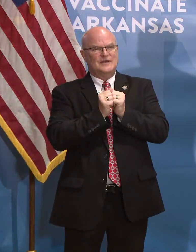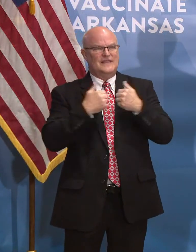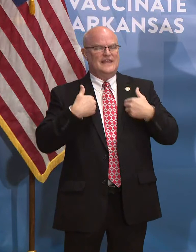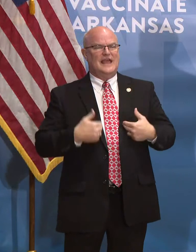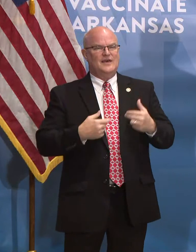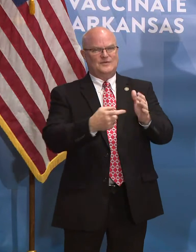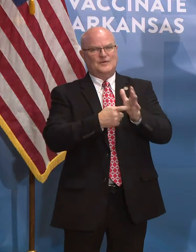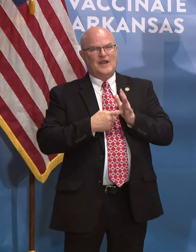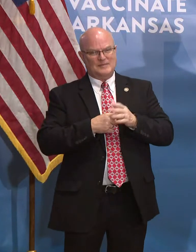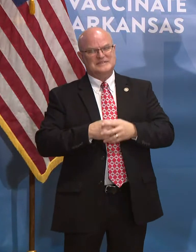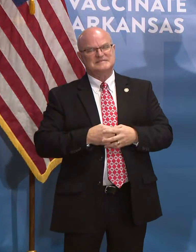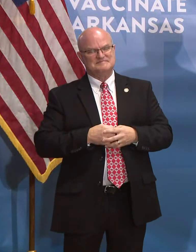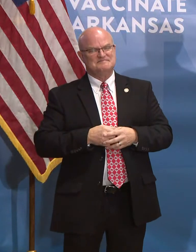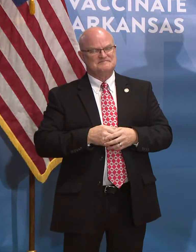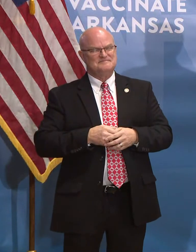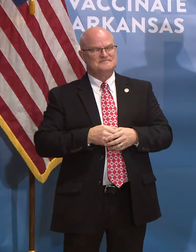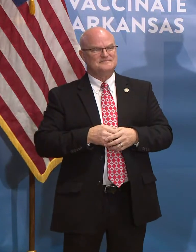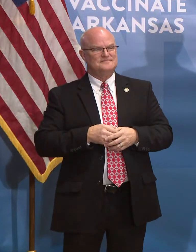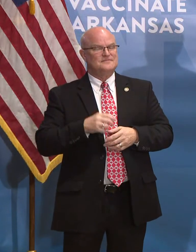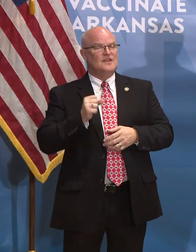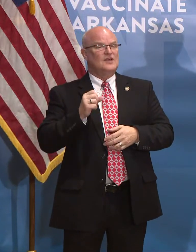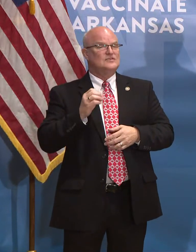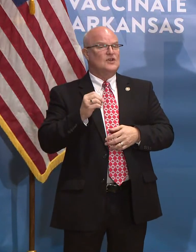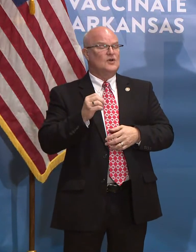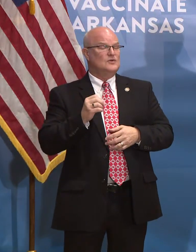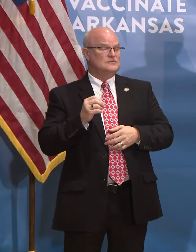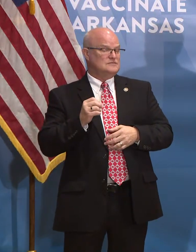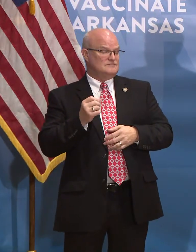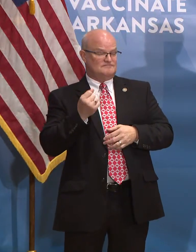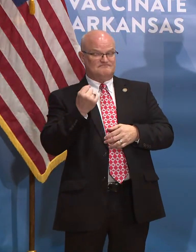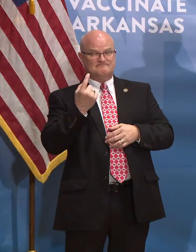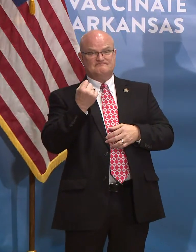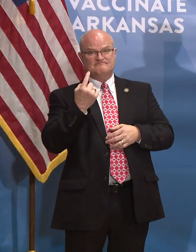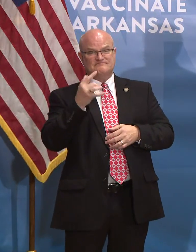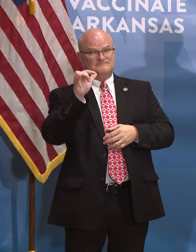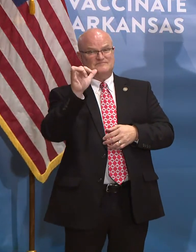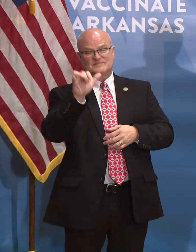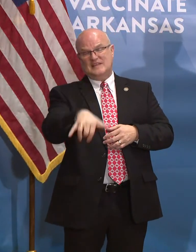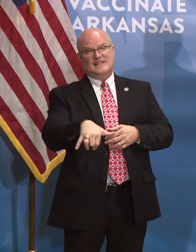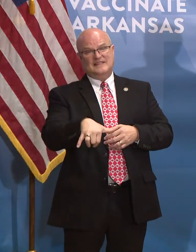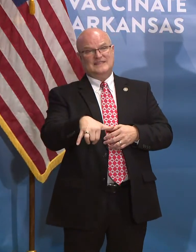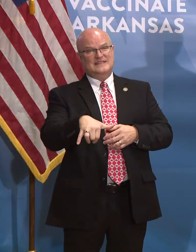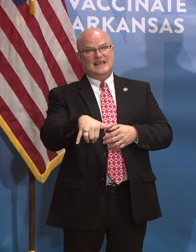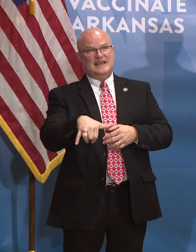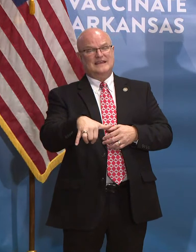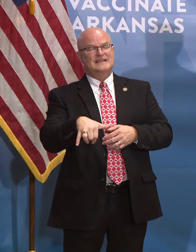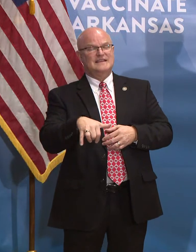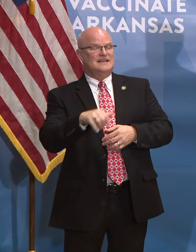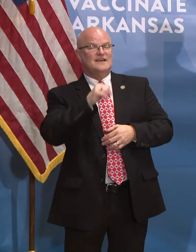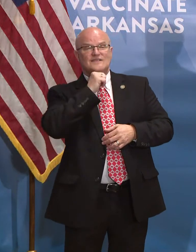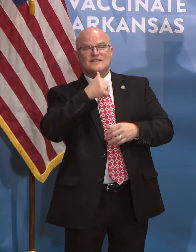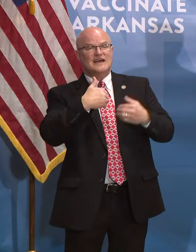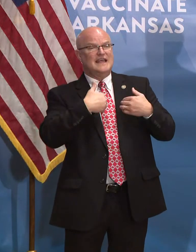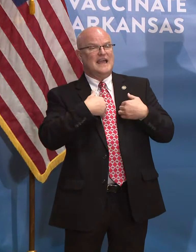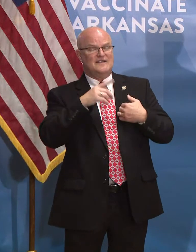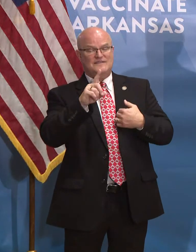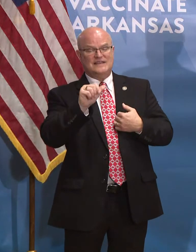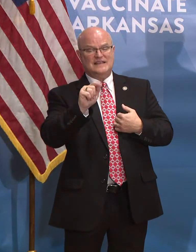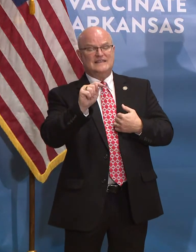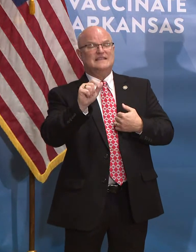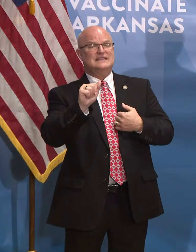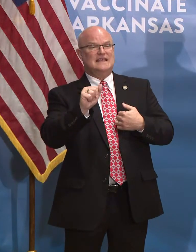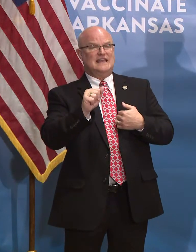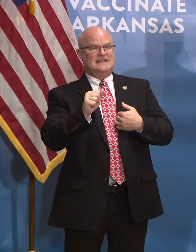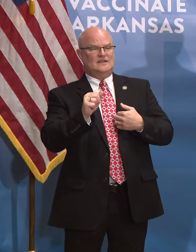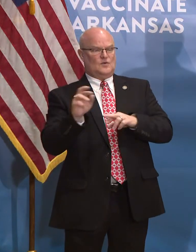health requirements. And so it's just a reality of that element of not having that data